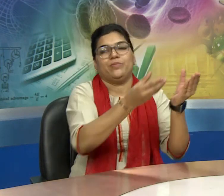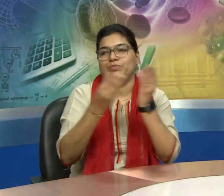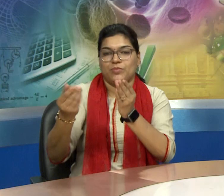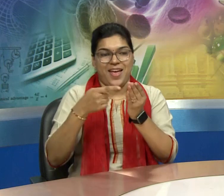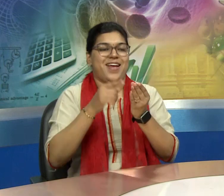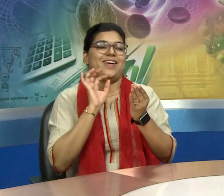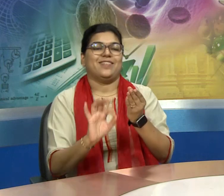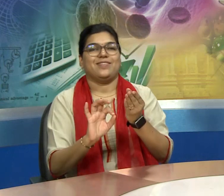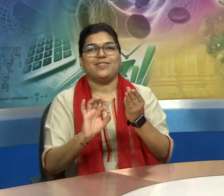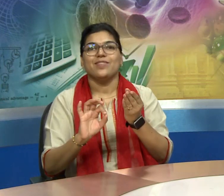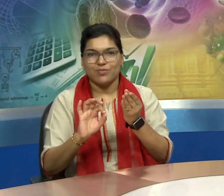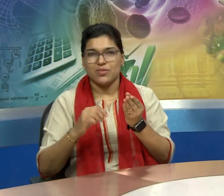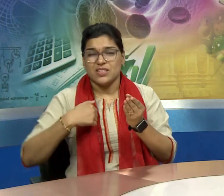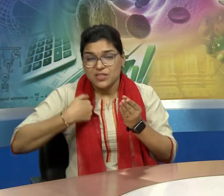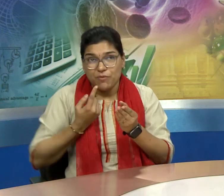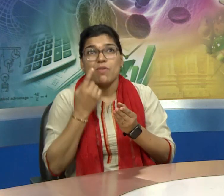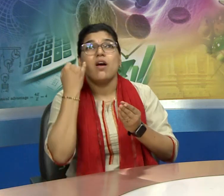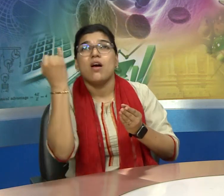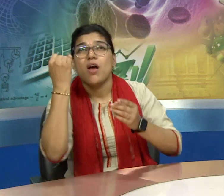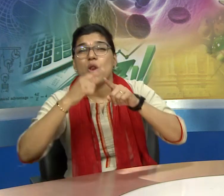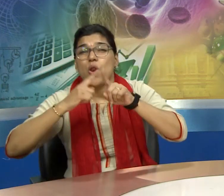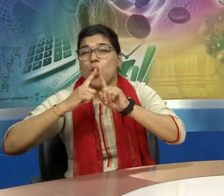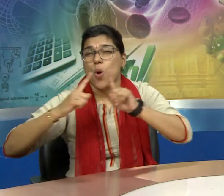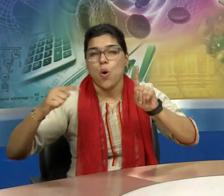the reader to find the book